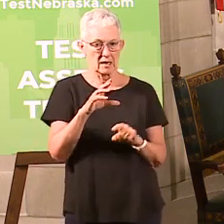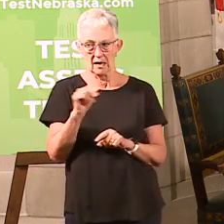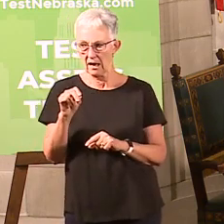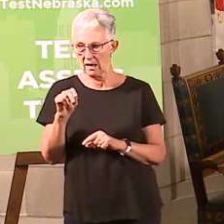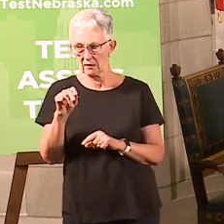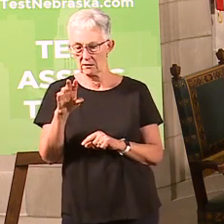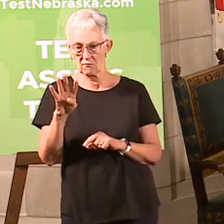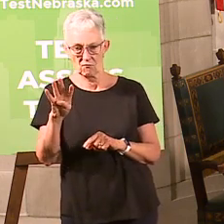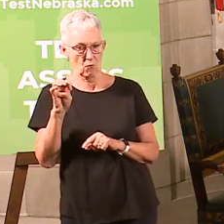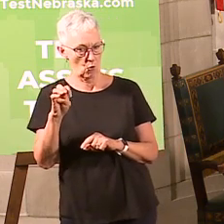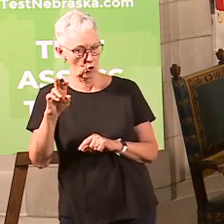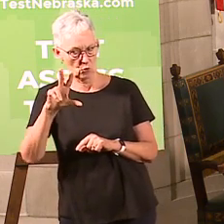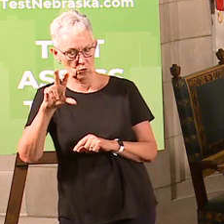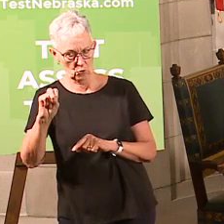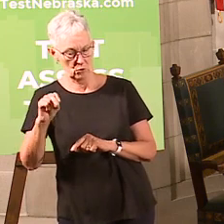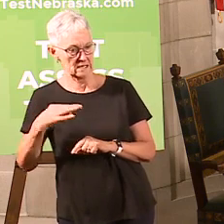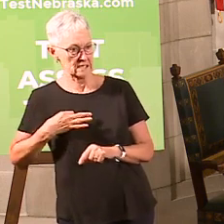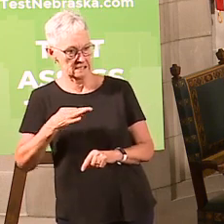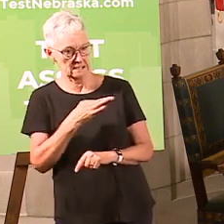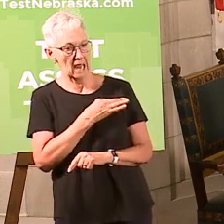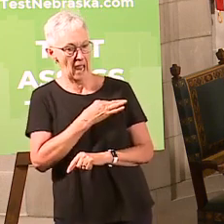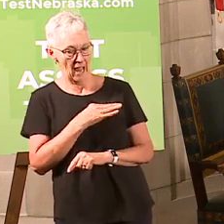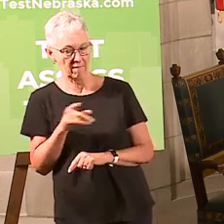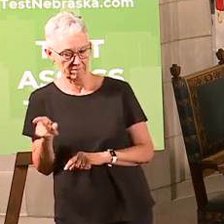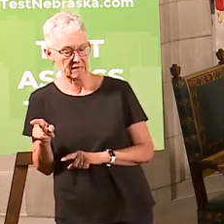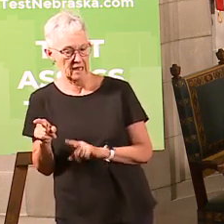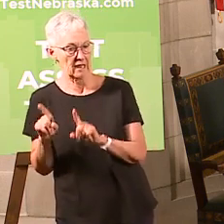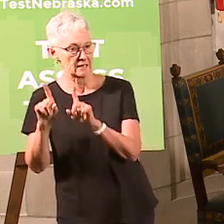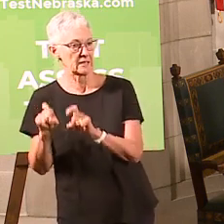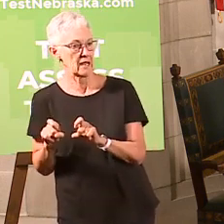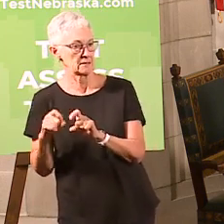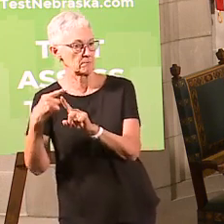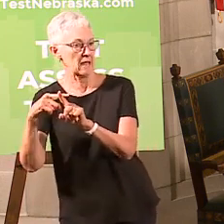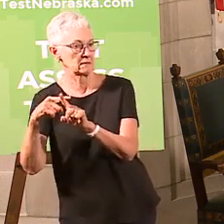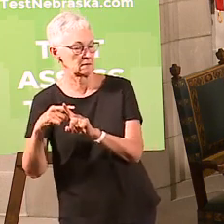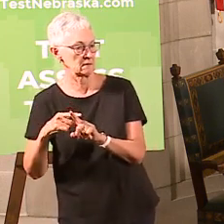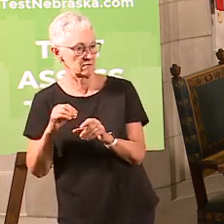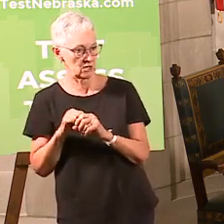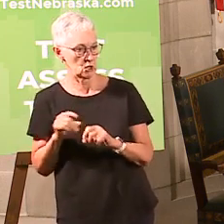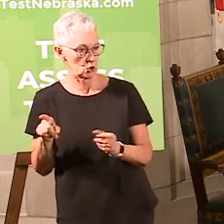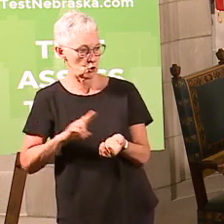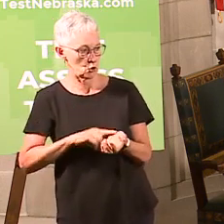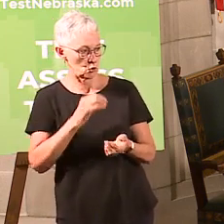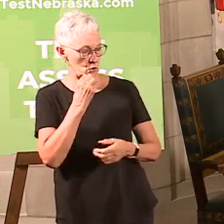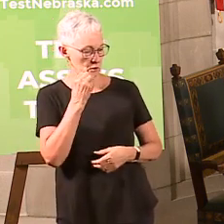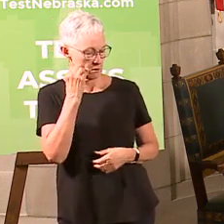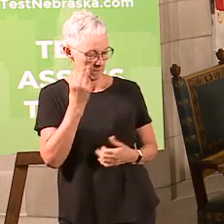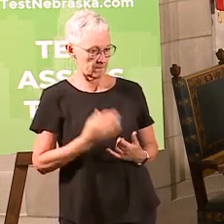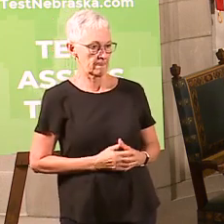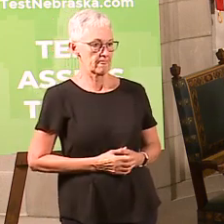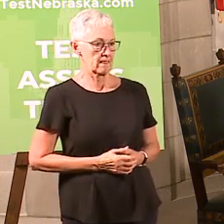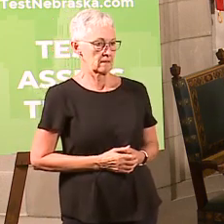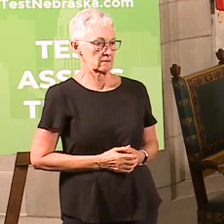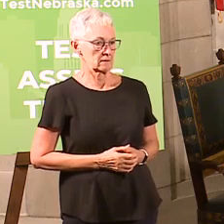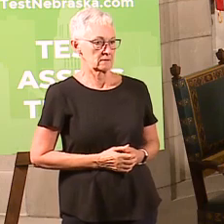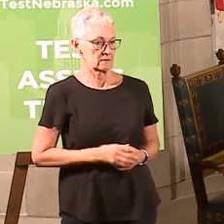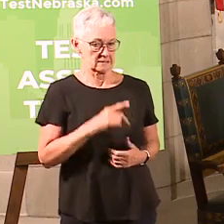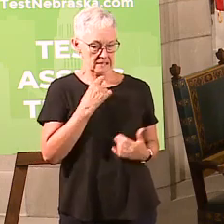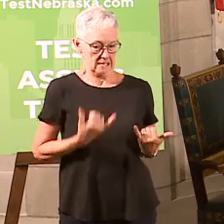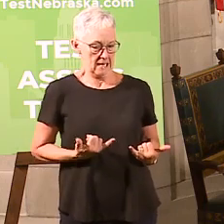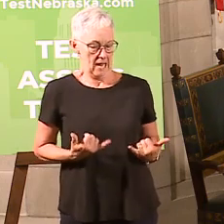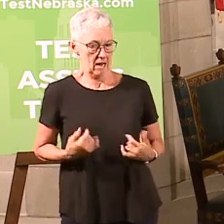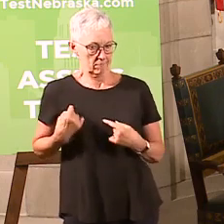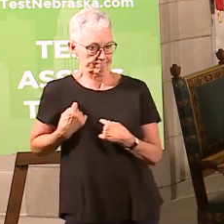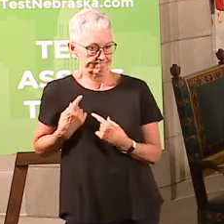have tested positive. You want to give the updates for the last couple of weeks? So now they're keeping track of the last 2 weeks